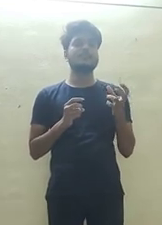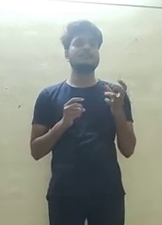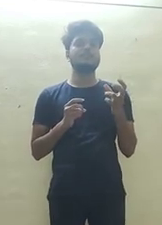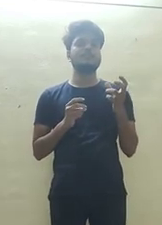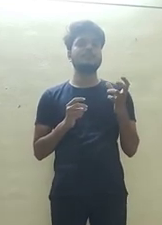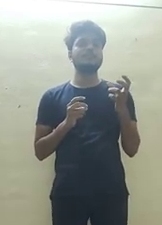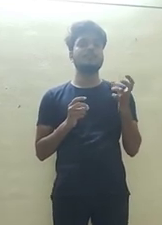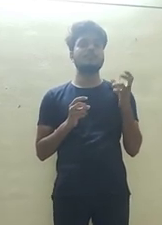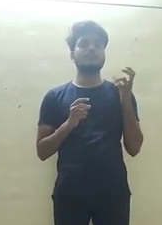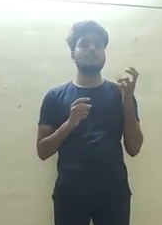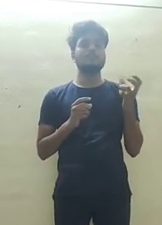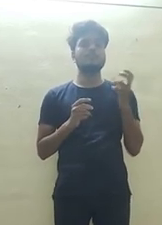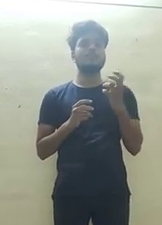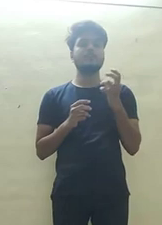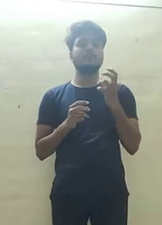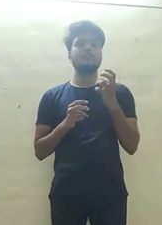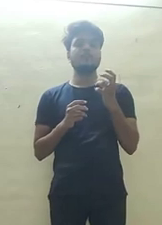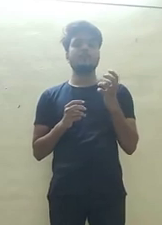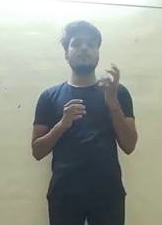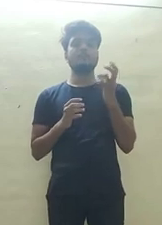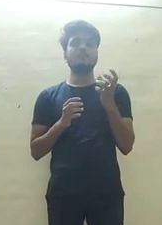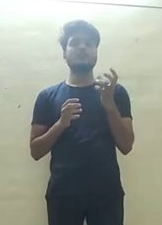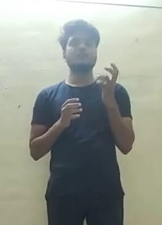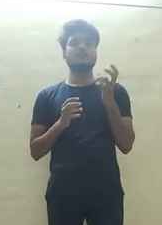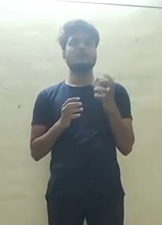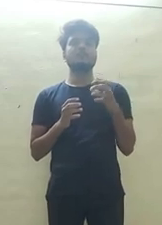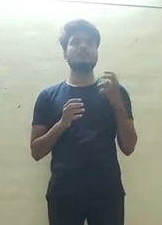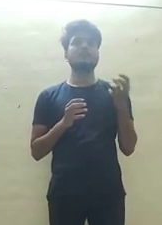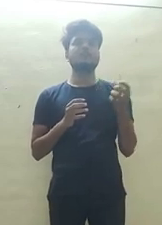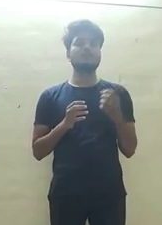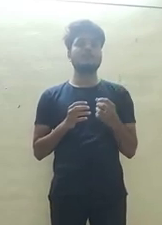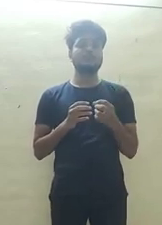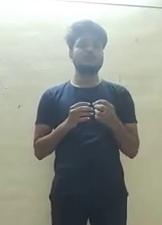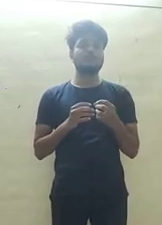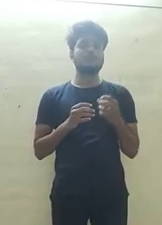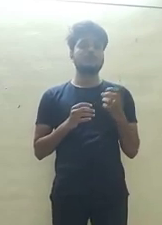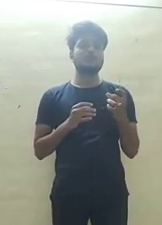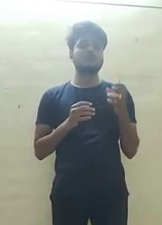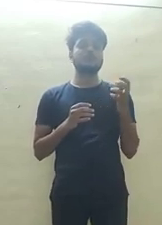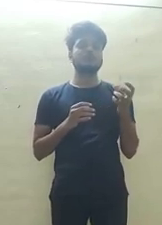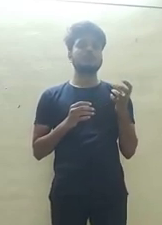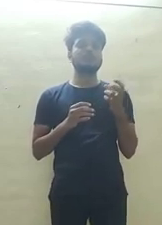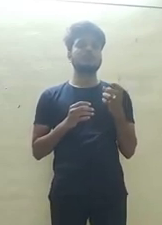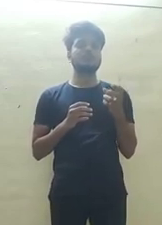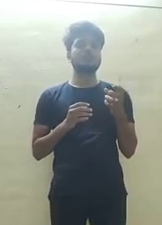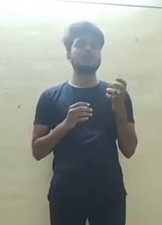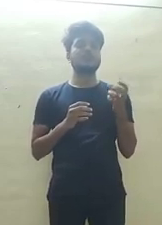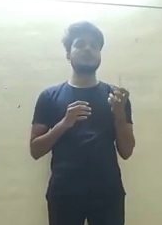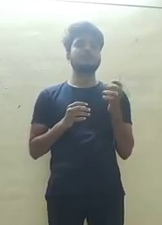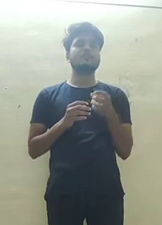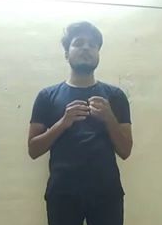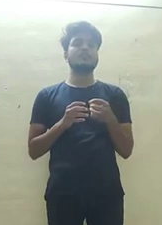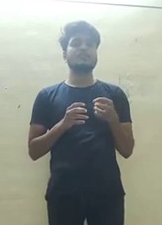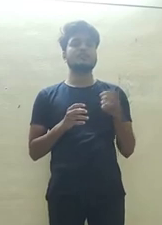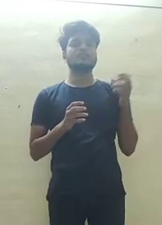and wondered how we all ever find what we are looking for. Search functions are incorporated